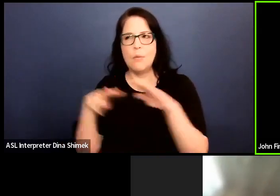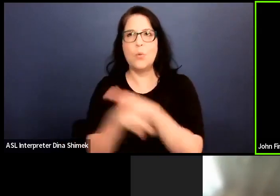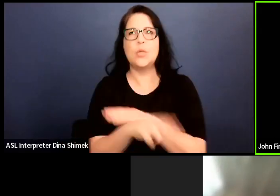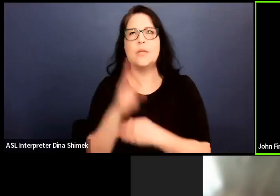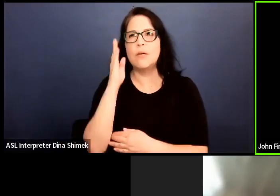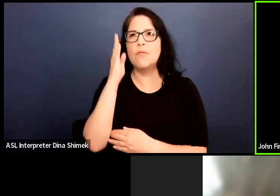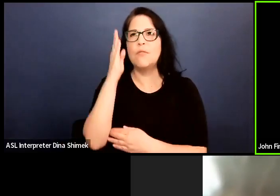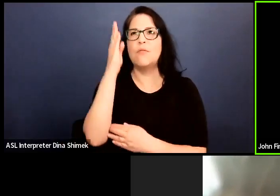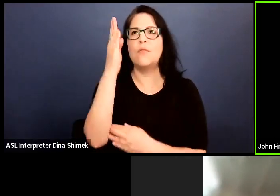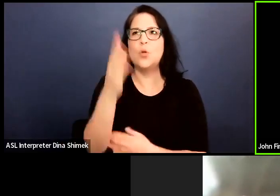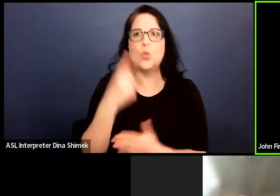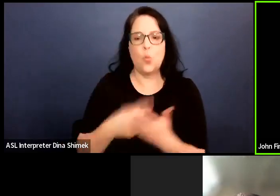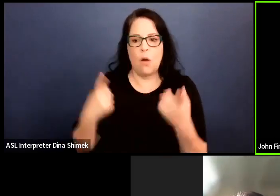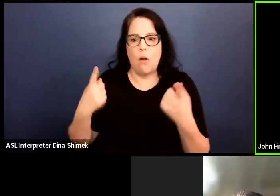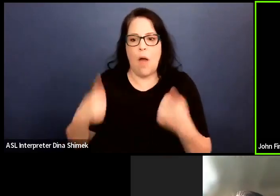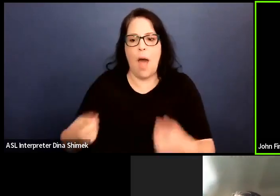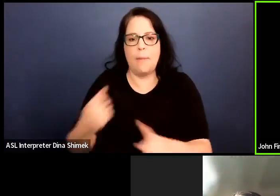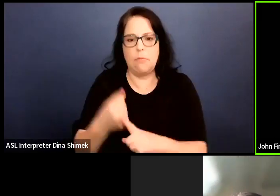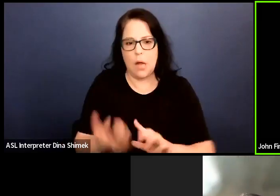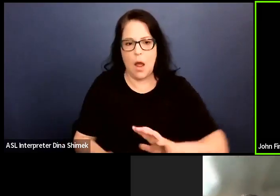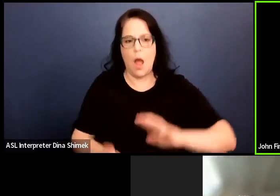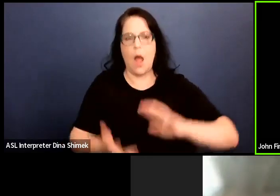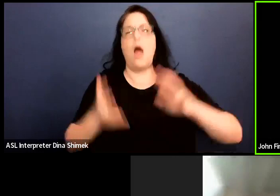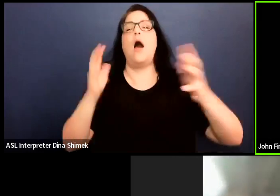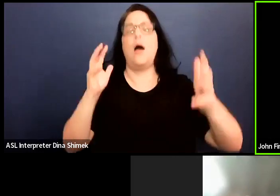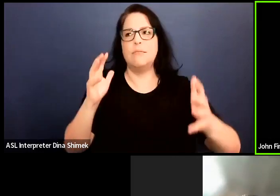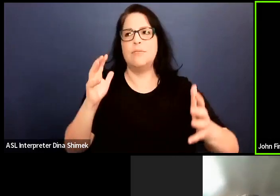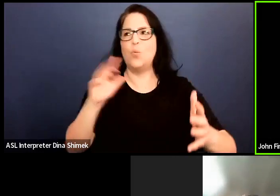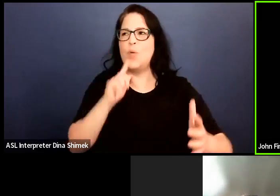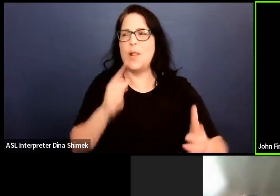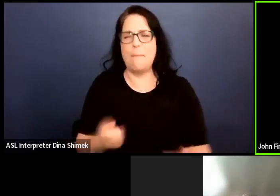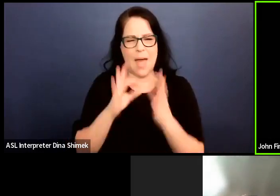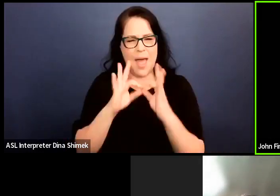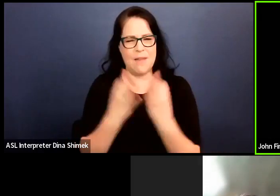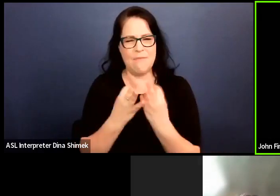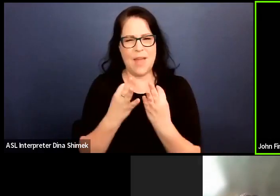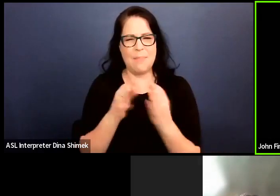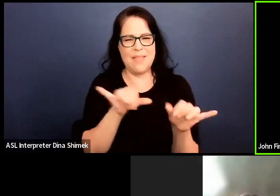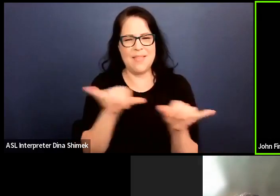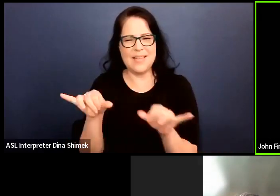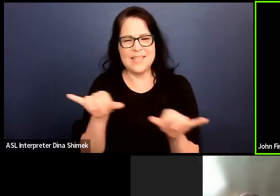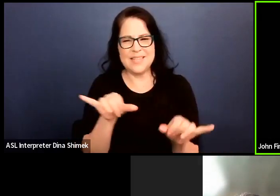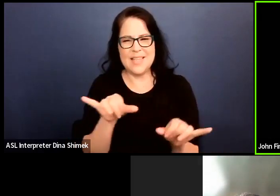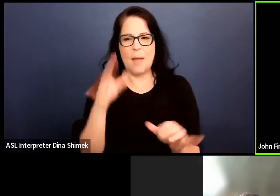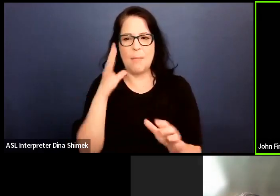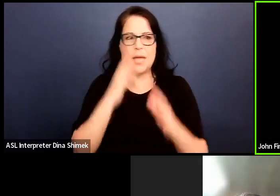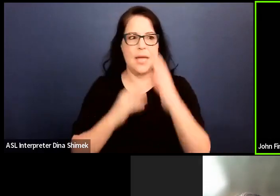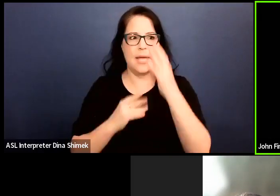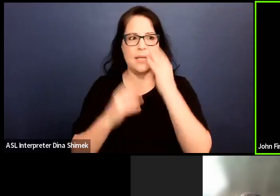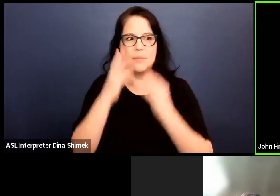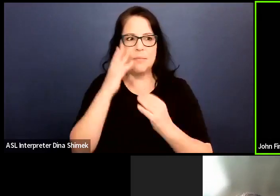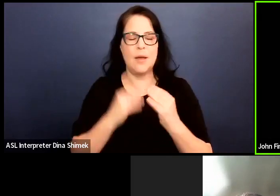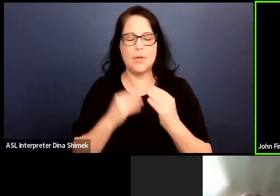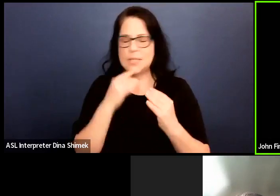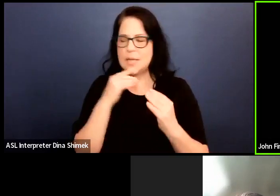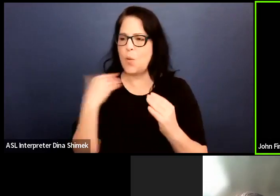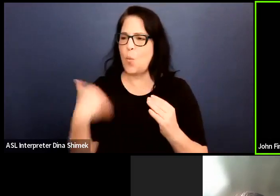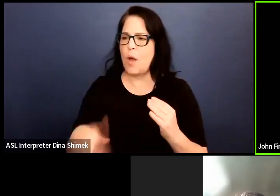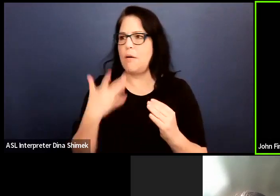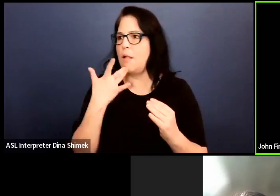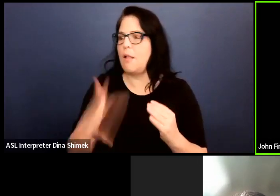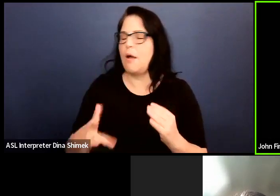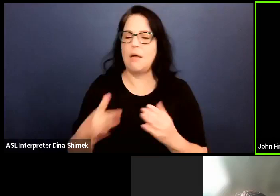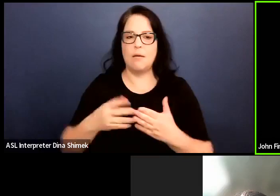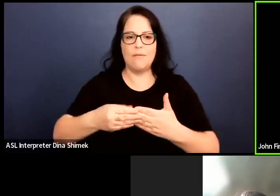coming down the road. And I think that's what I hear from a lot of families is they love ABLE accounts, just as you mentioned, the flexibility, right? Where